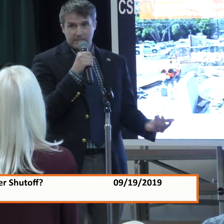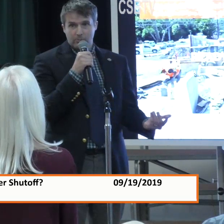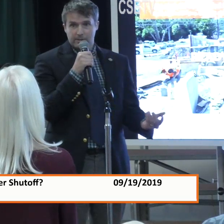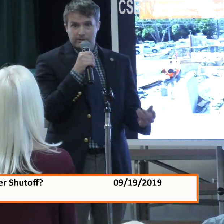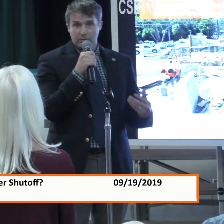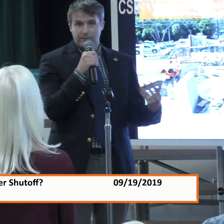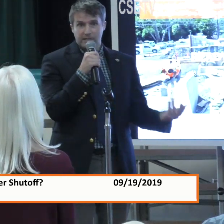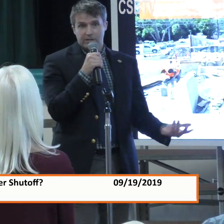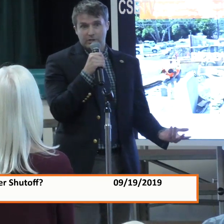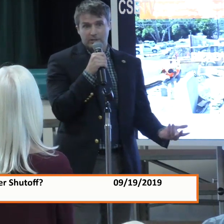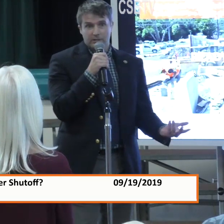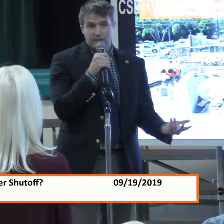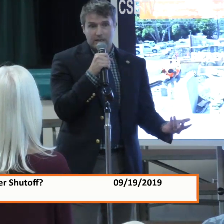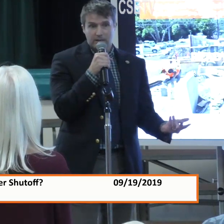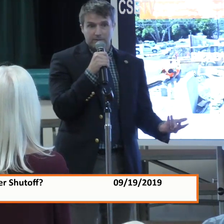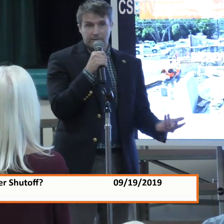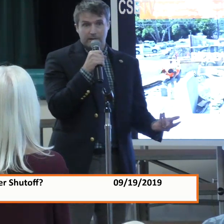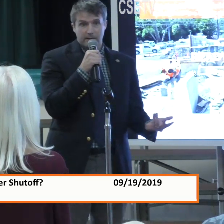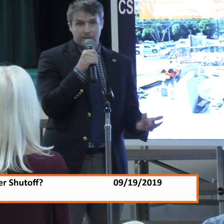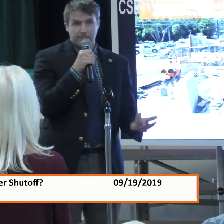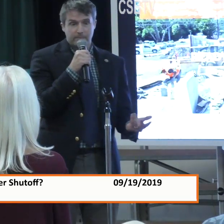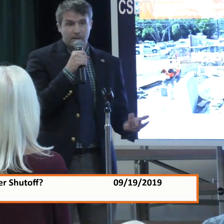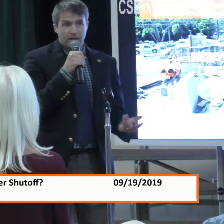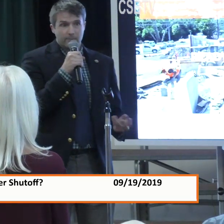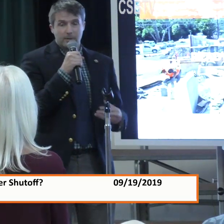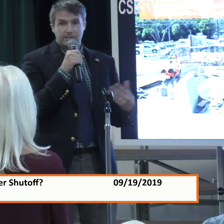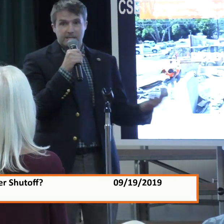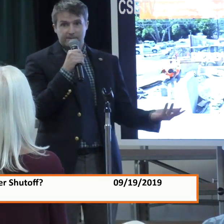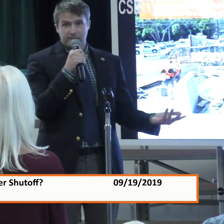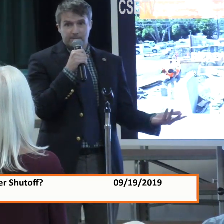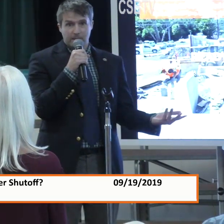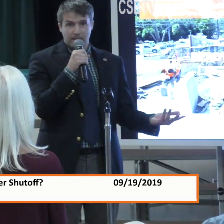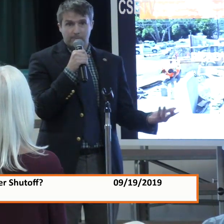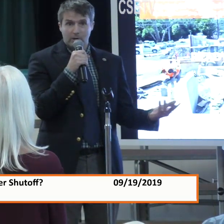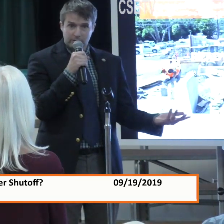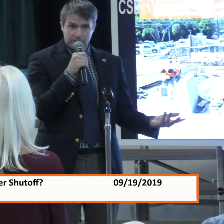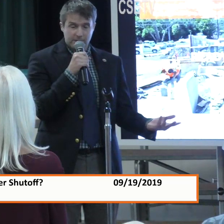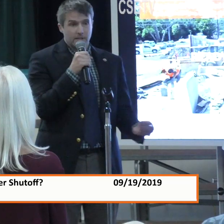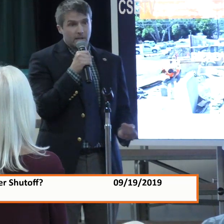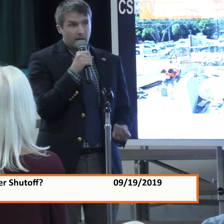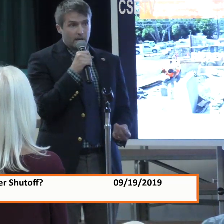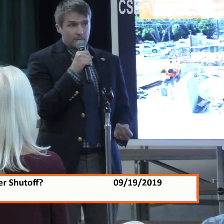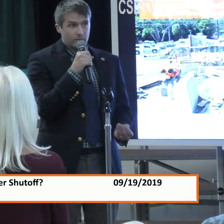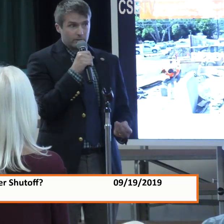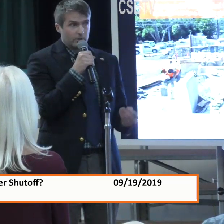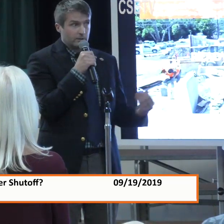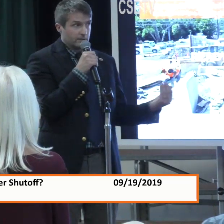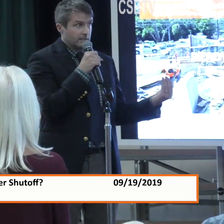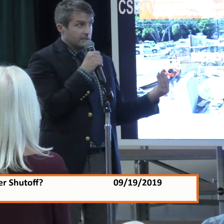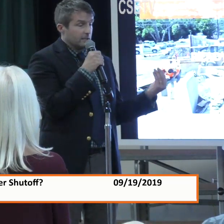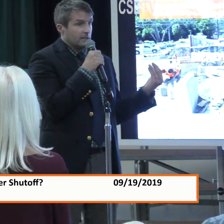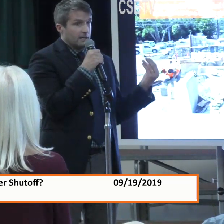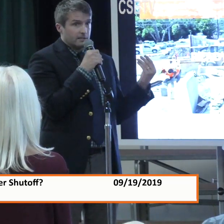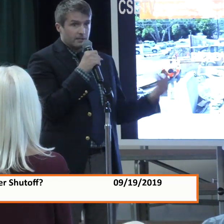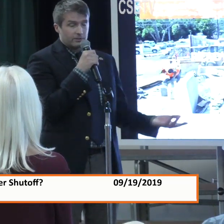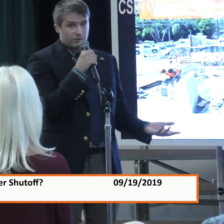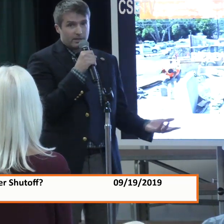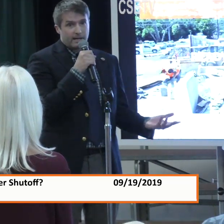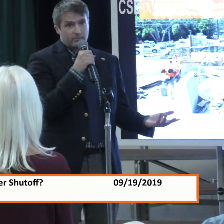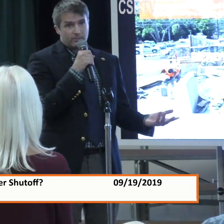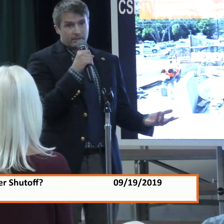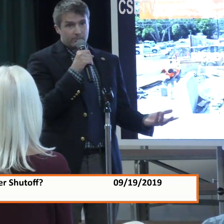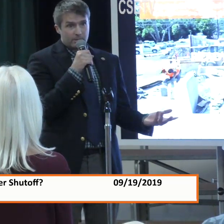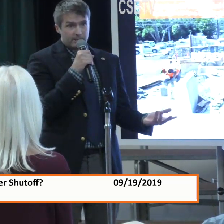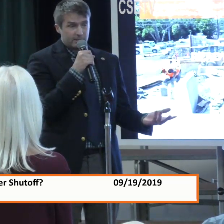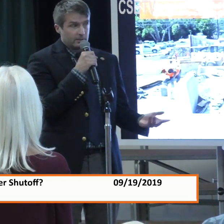proceeding, we dealt with notification of public safety partners. We're currently in another